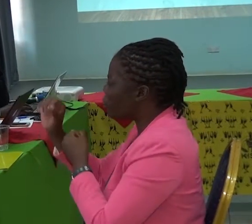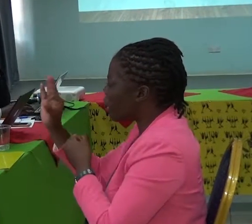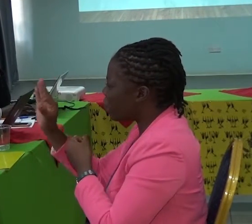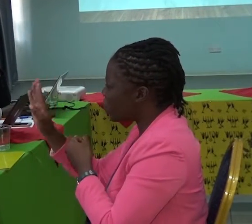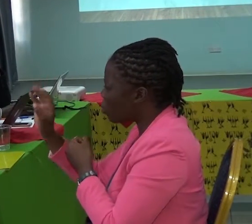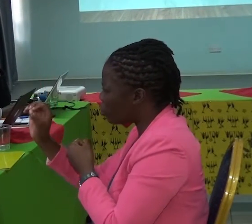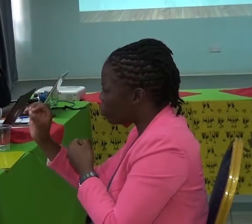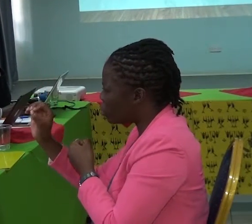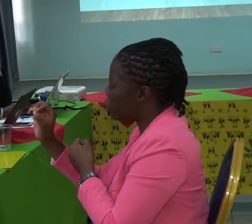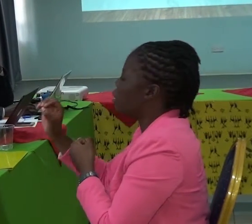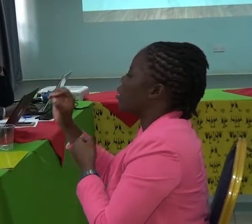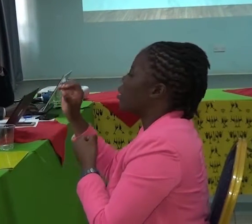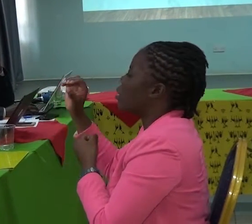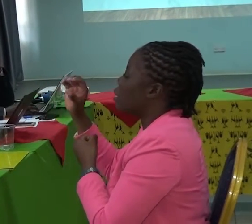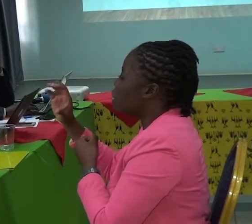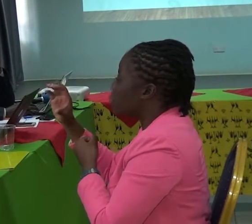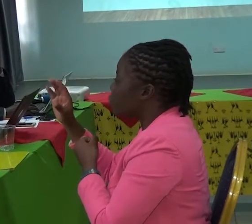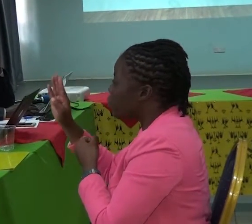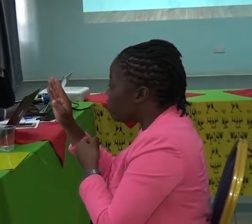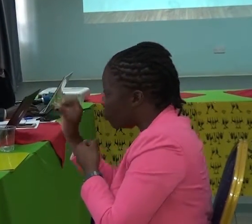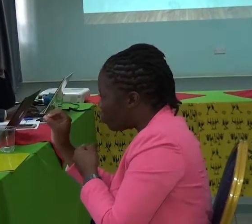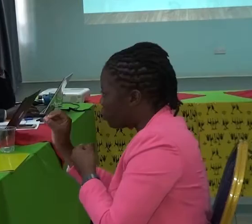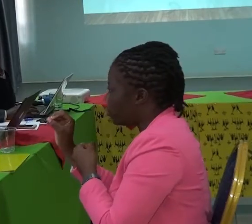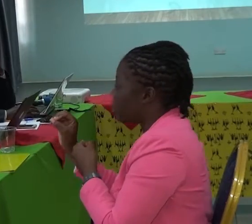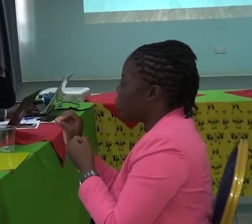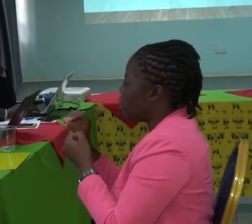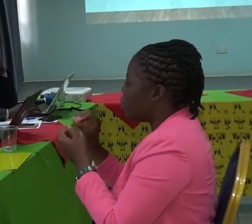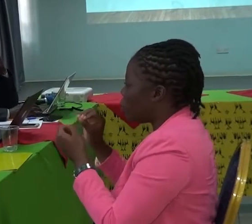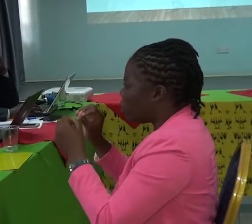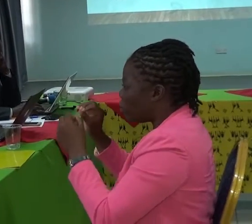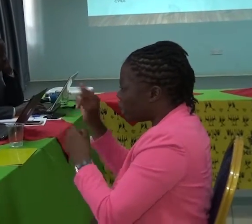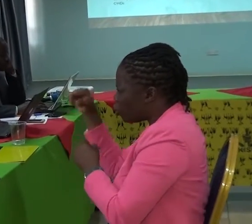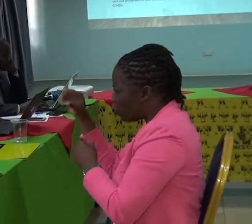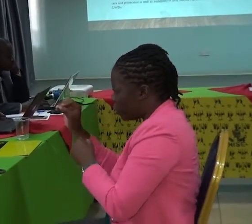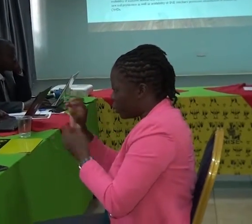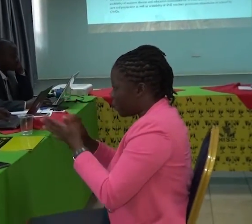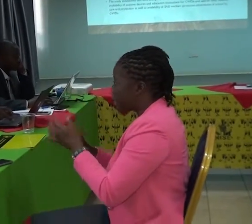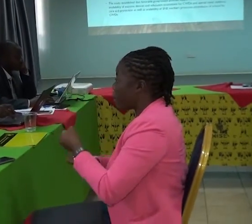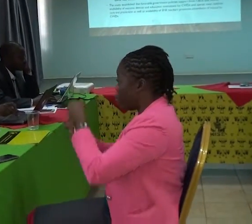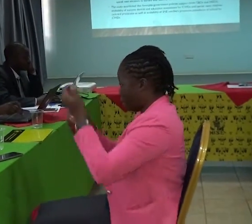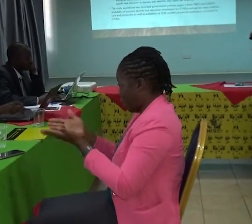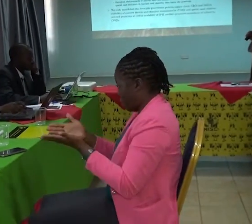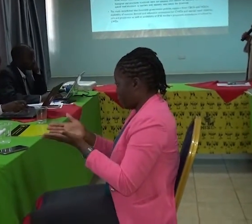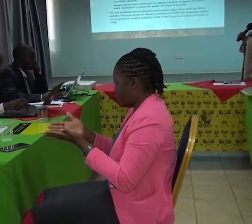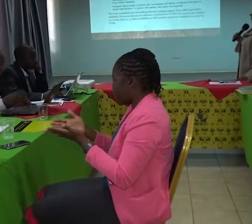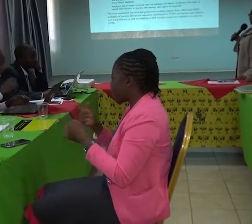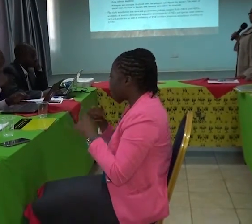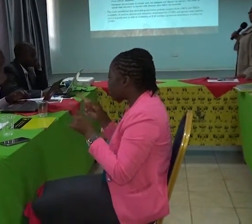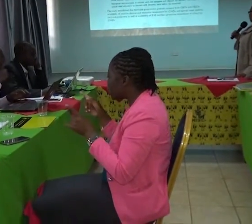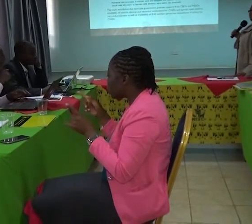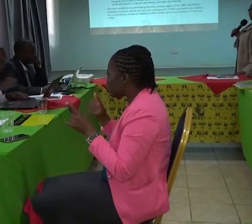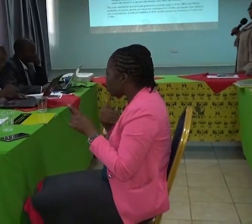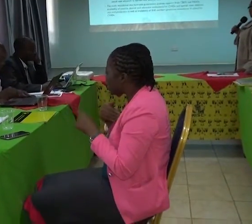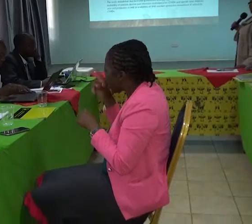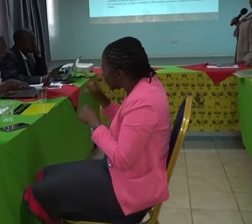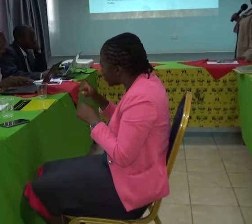assistive devices and educational institutions for children with disability and special needs needs to be there. But there was need